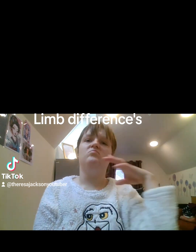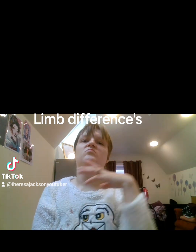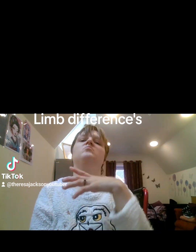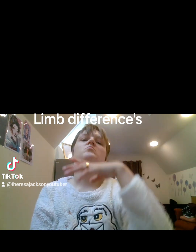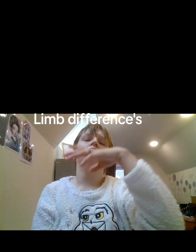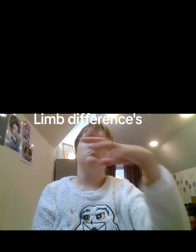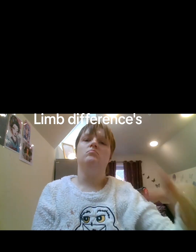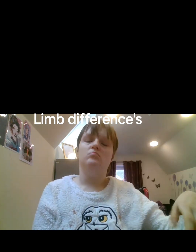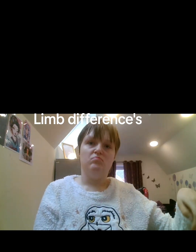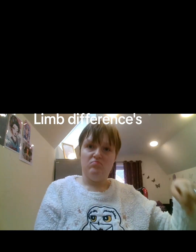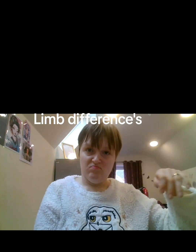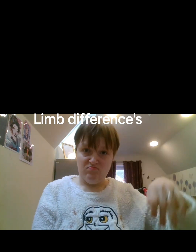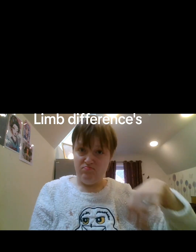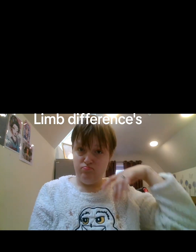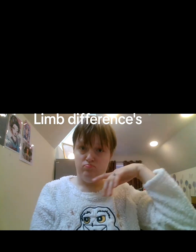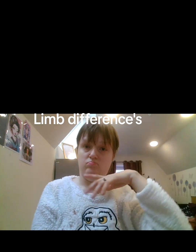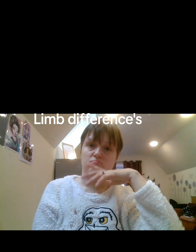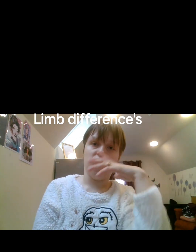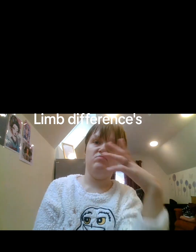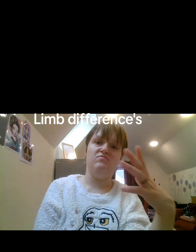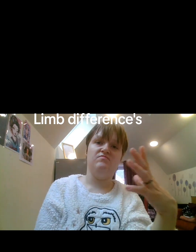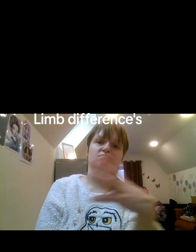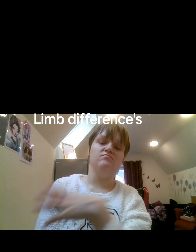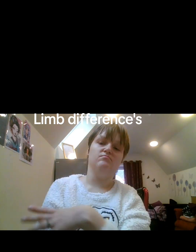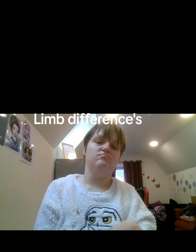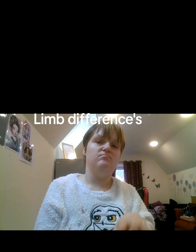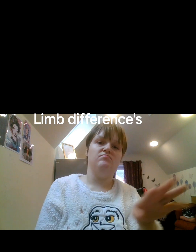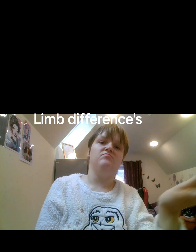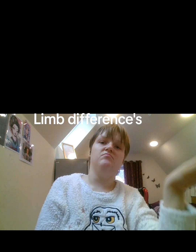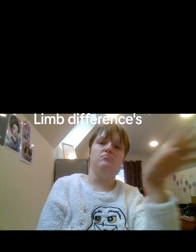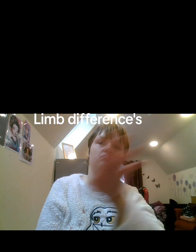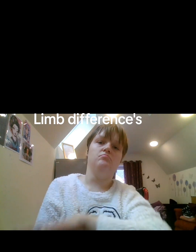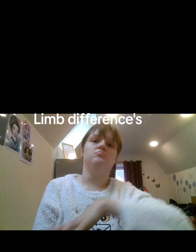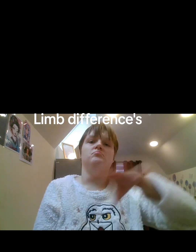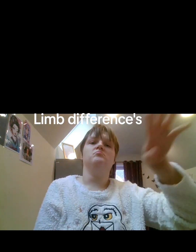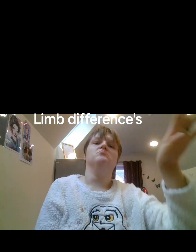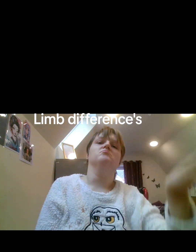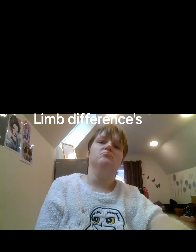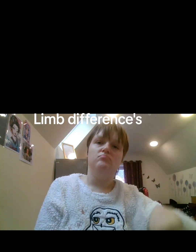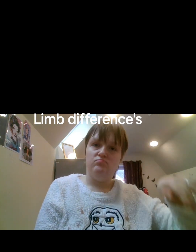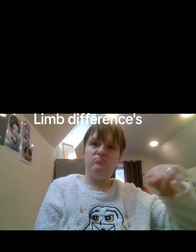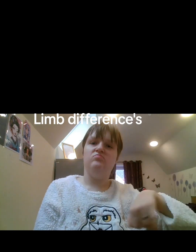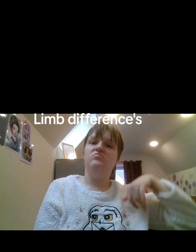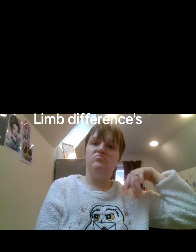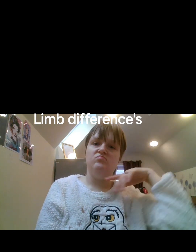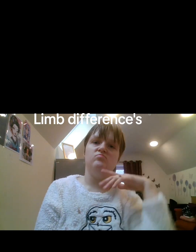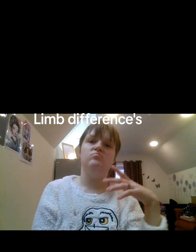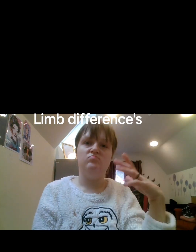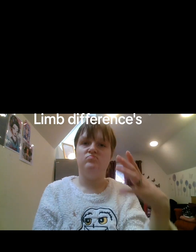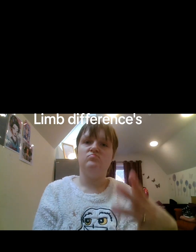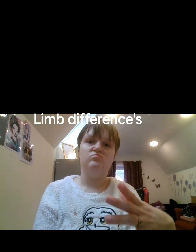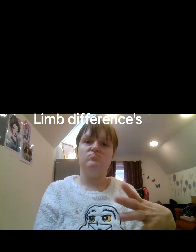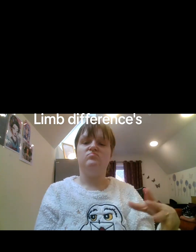can educate others on the challenges faced by those with limb differences and complex medical